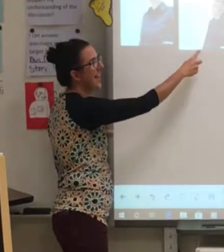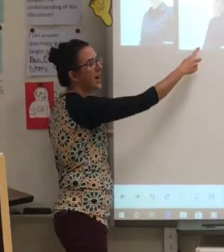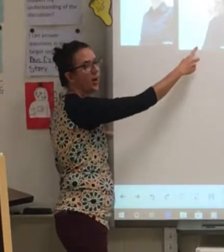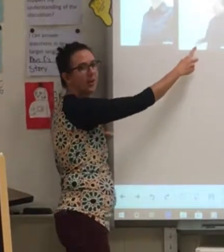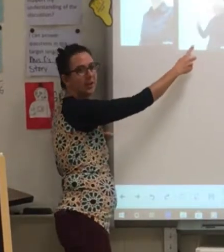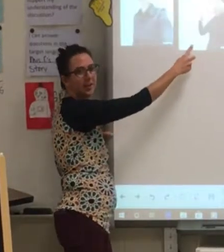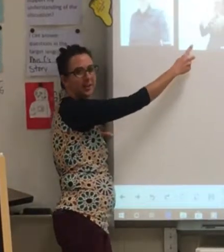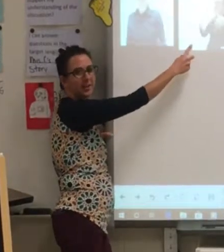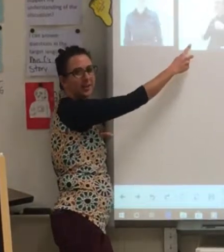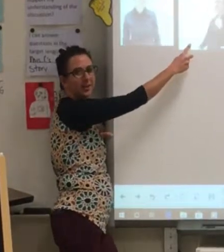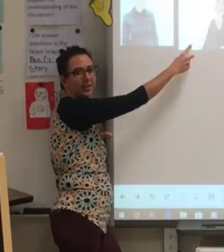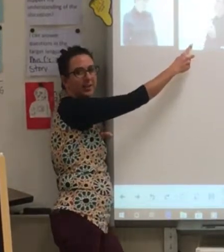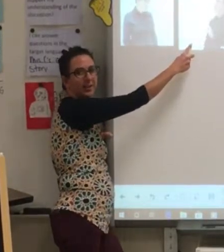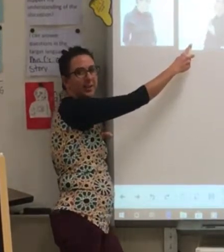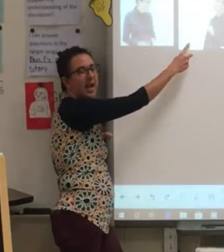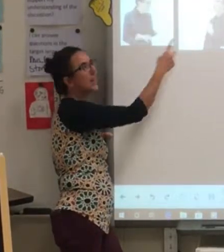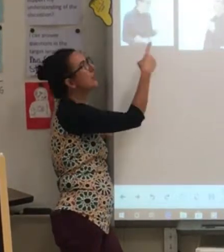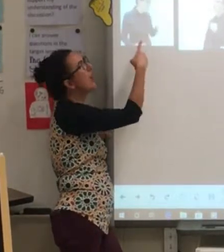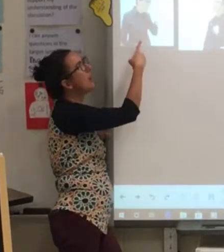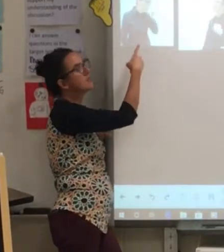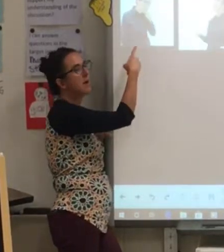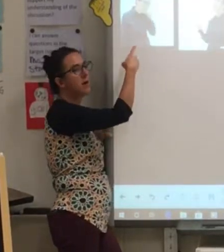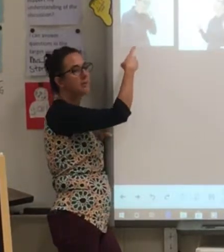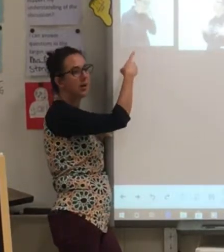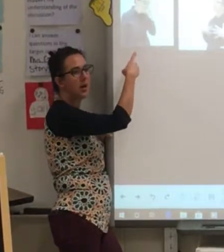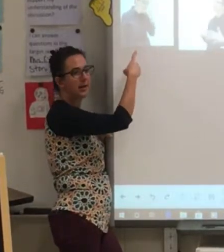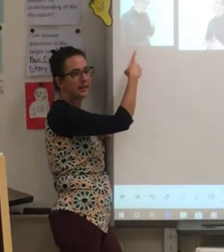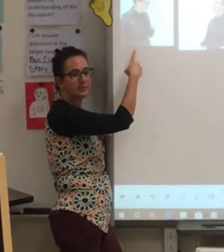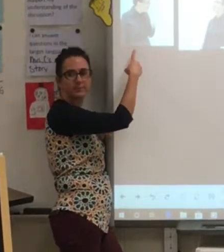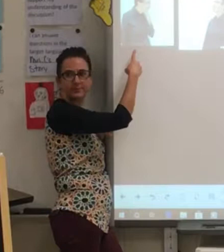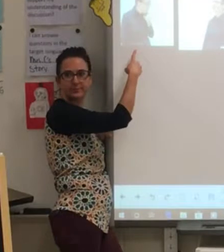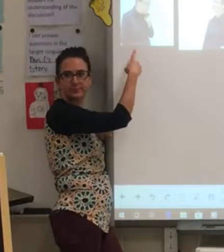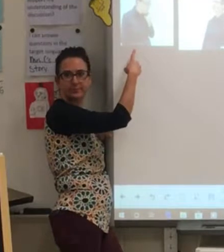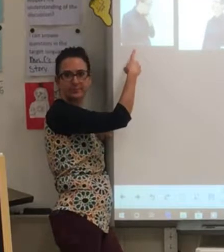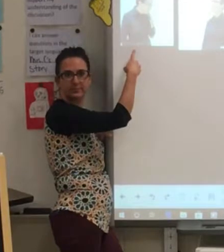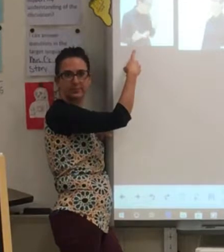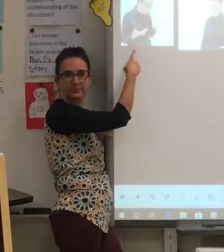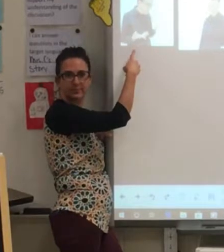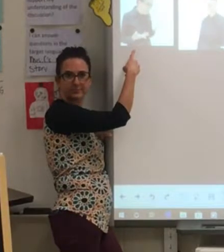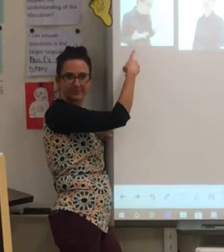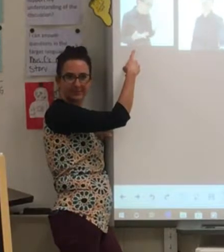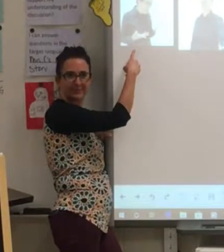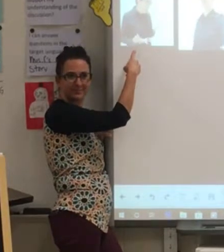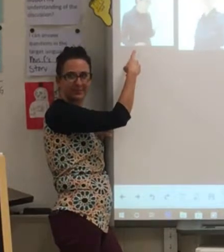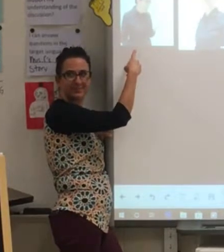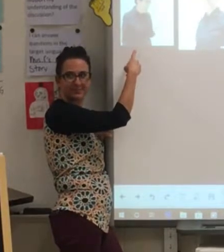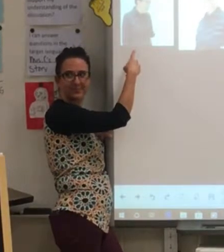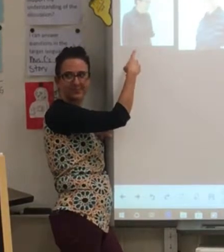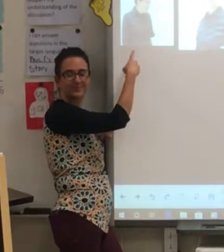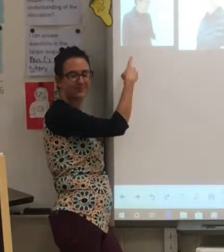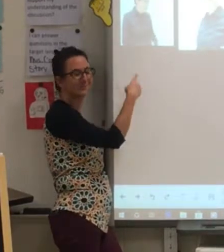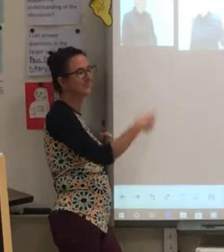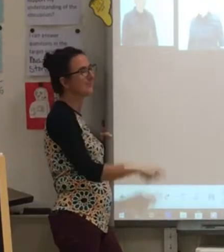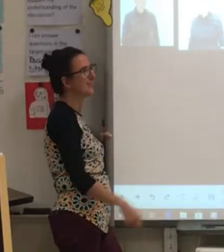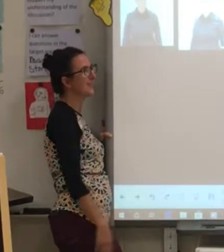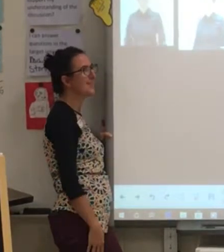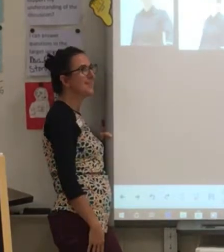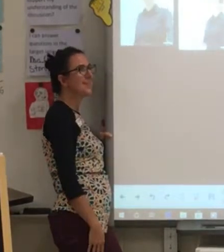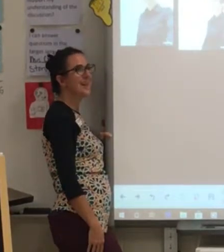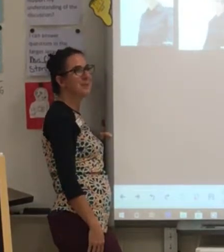now, how do you know it was my mom talking? Because she's That's what looking you're down. talking She's about. looking down. I'm gonna